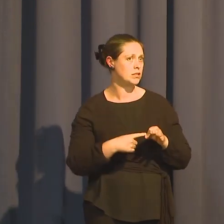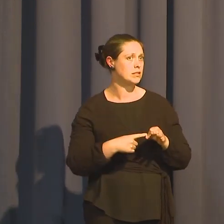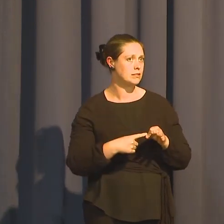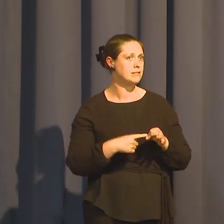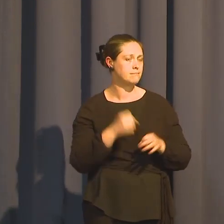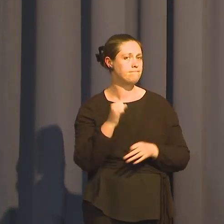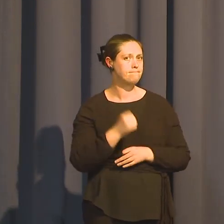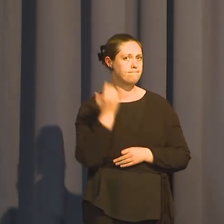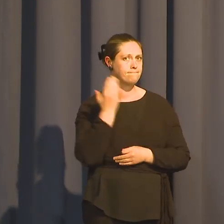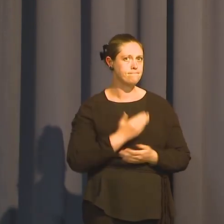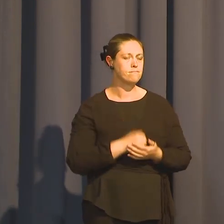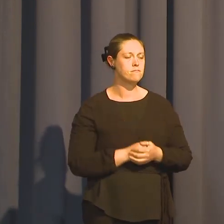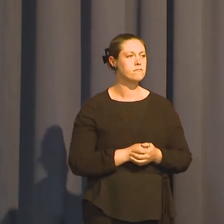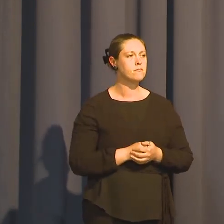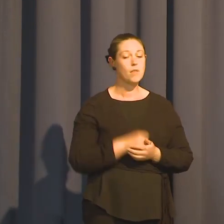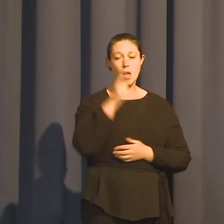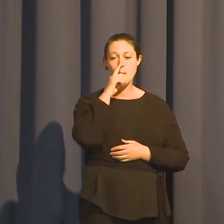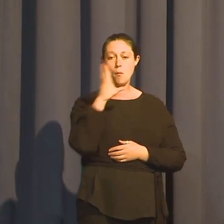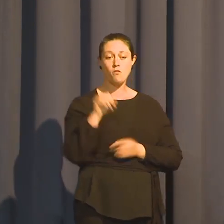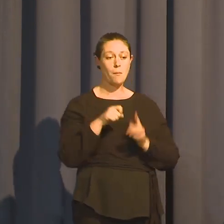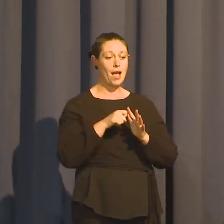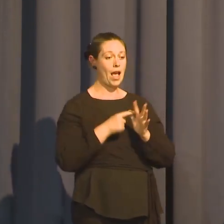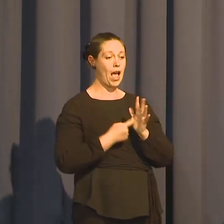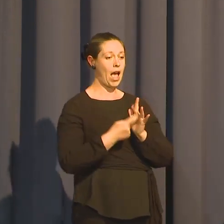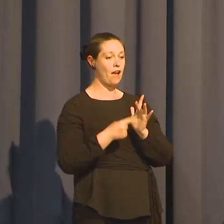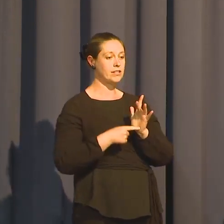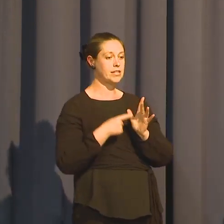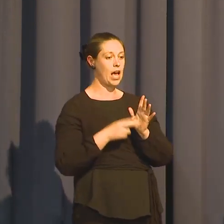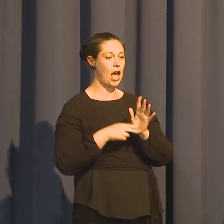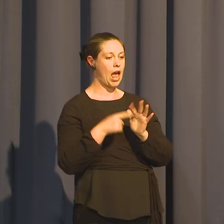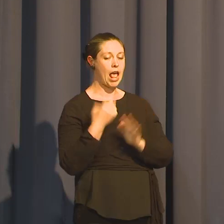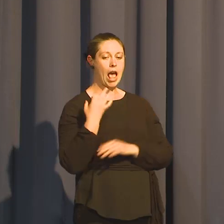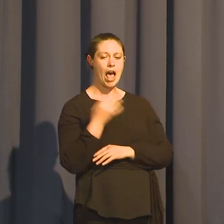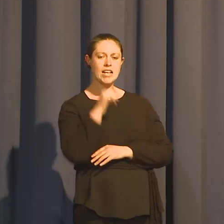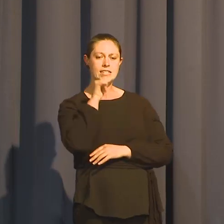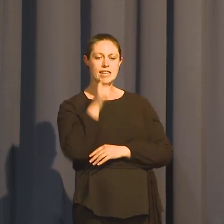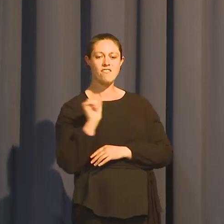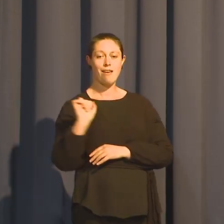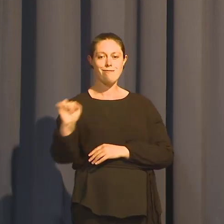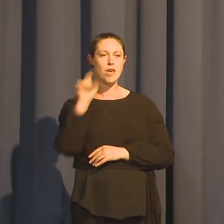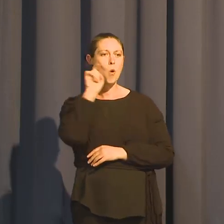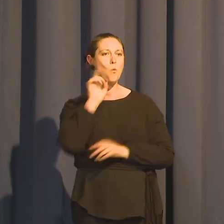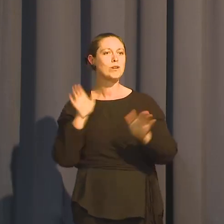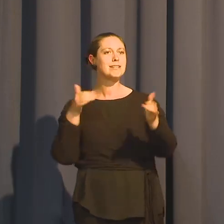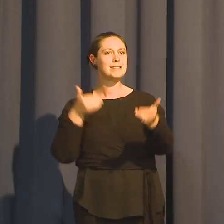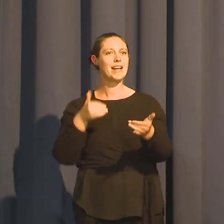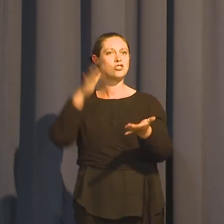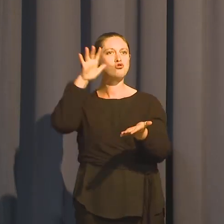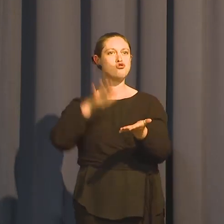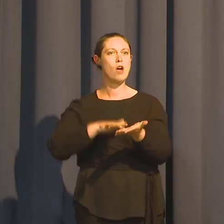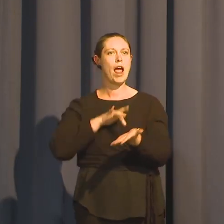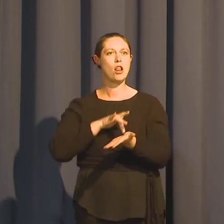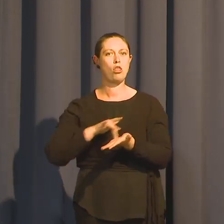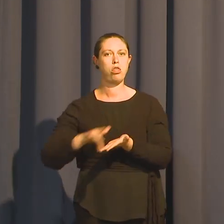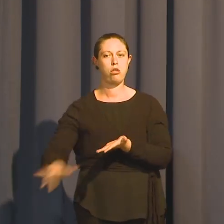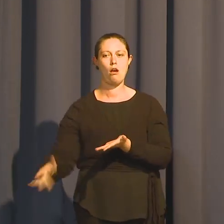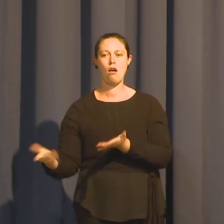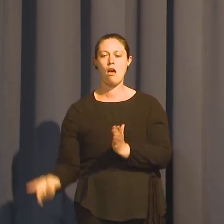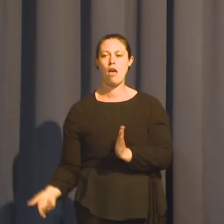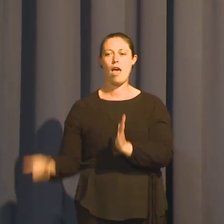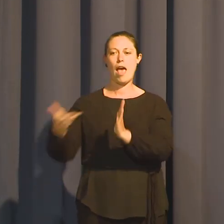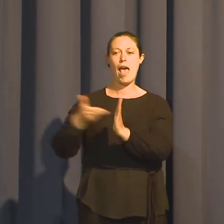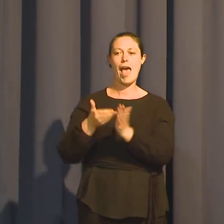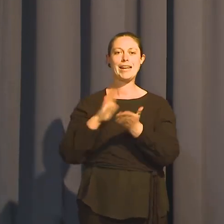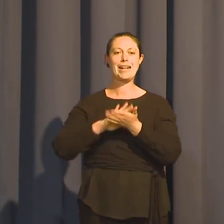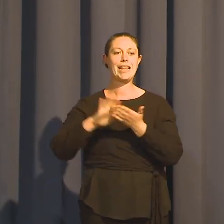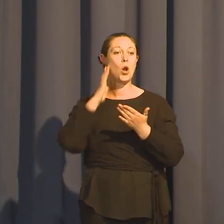live in Karitane asked if Dunedin City Council would consider draining and refilling household water tanks with clean water